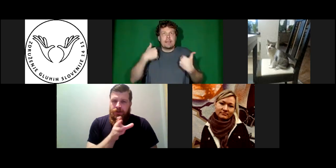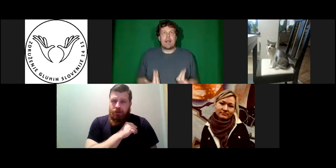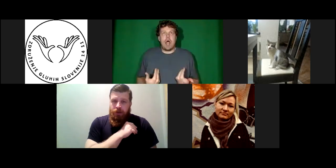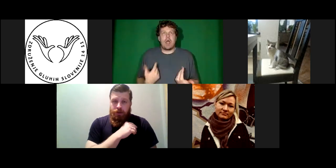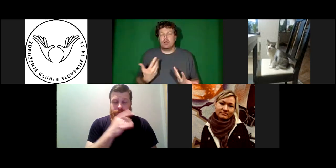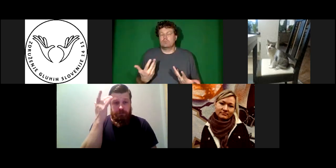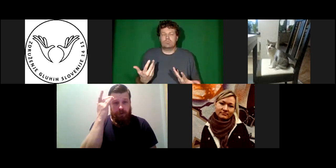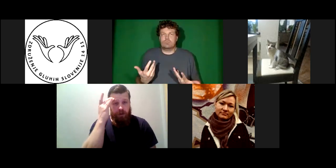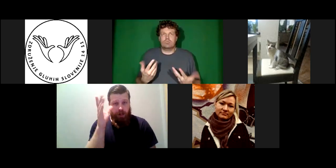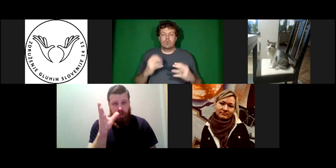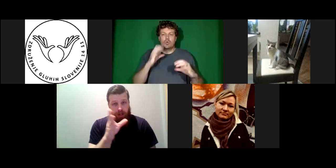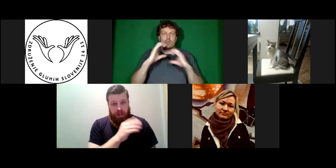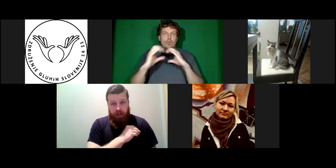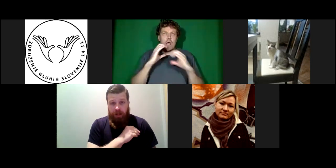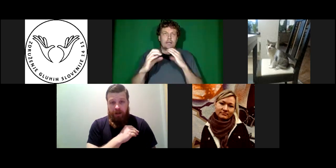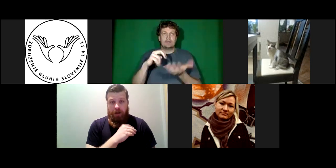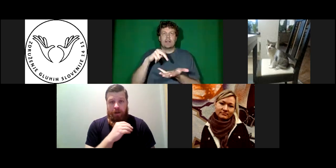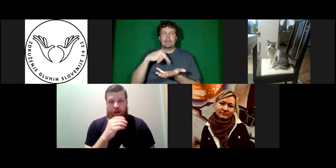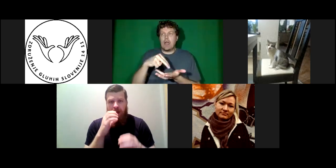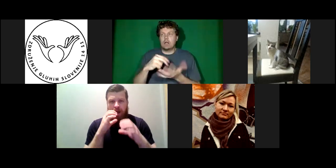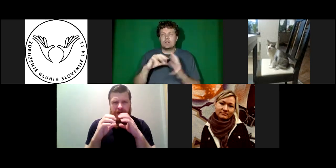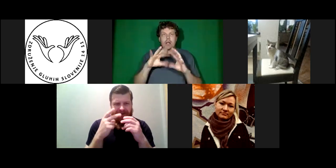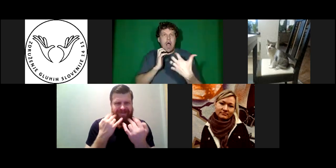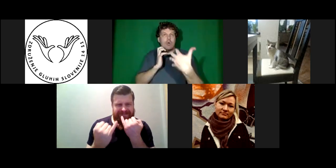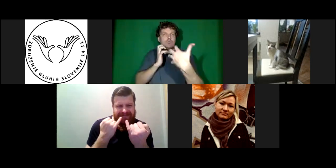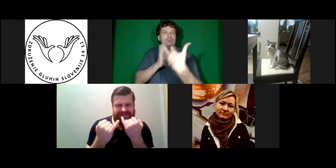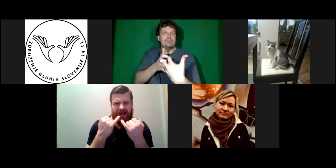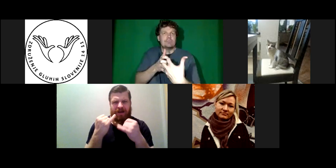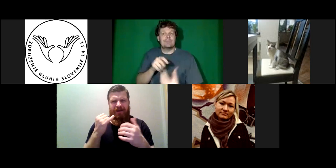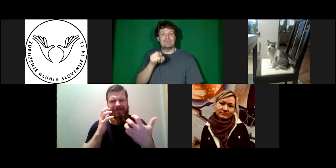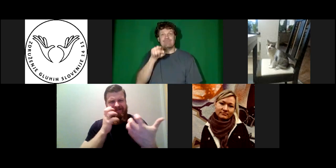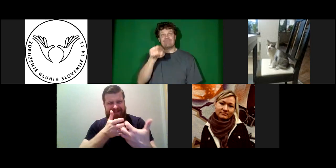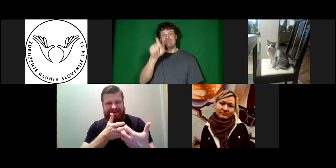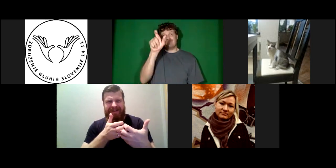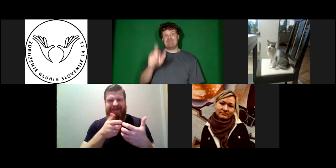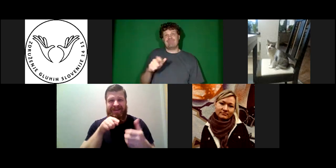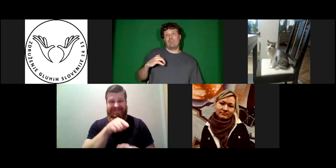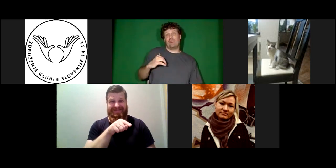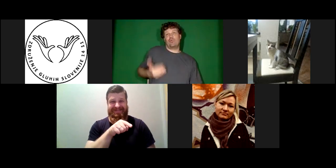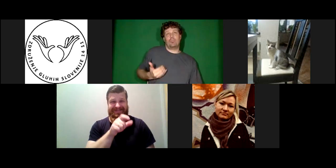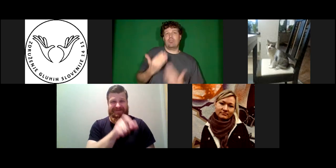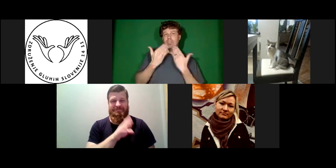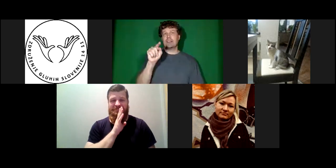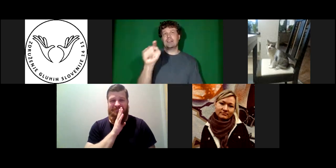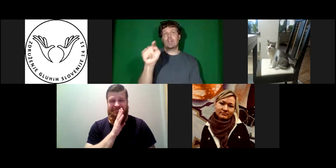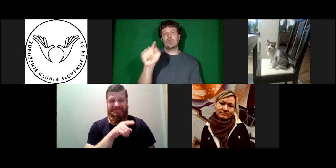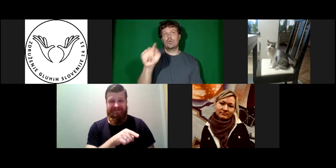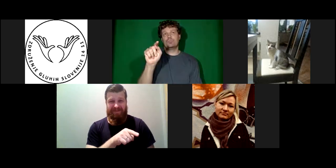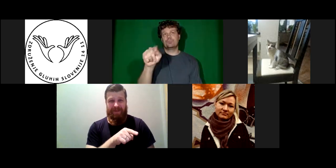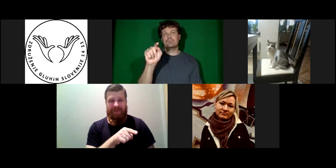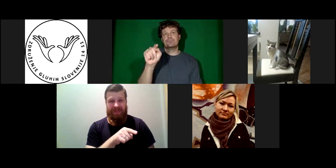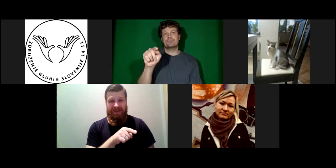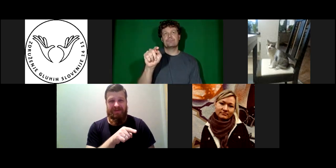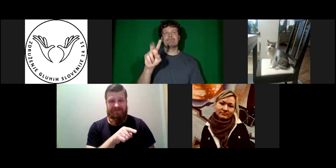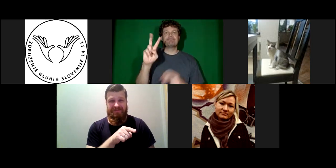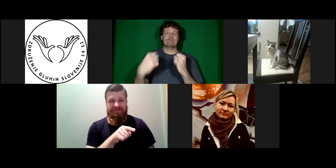So from these dance trainings, I was physically tired. I was tired from the communication efforts. I was mentally